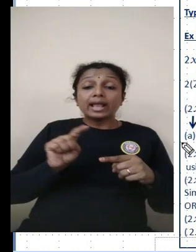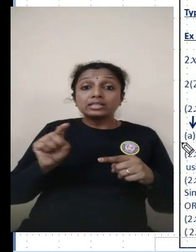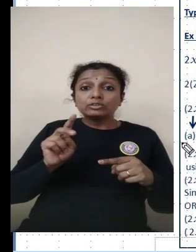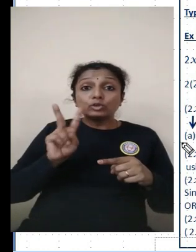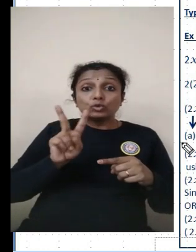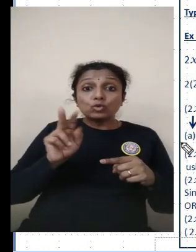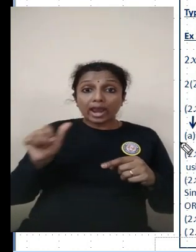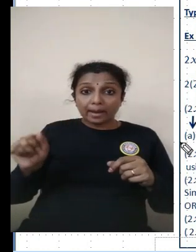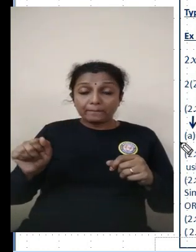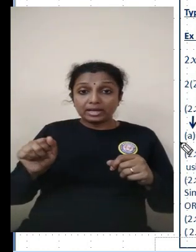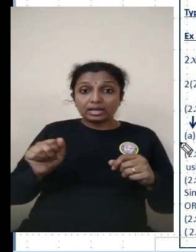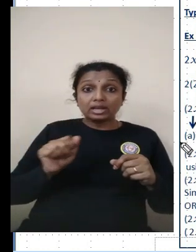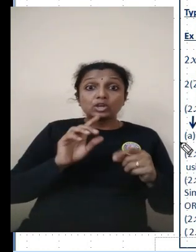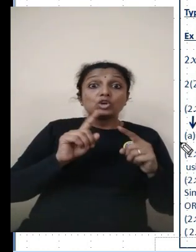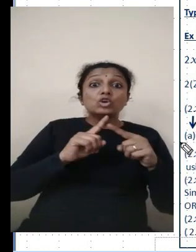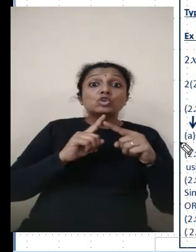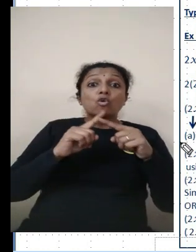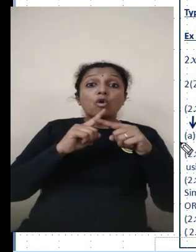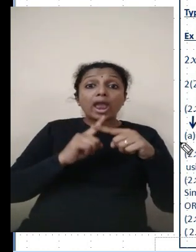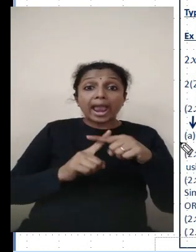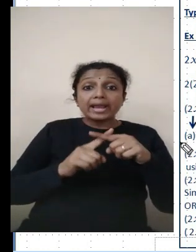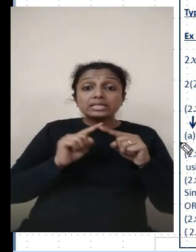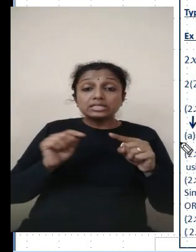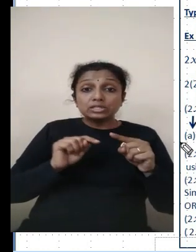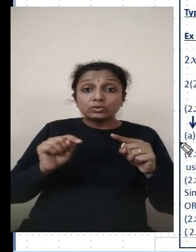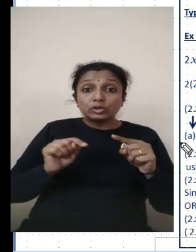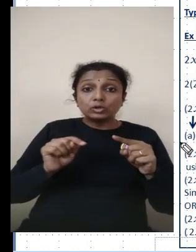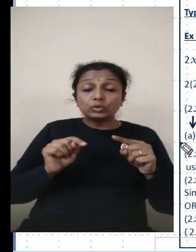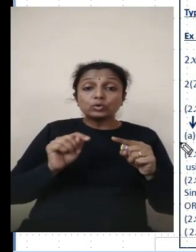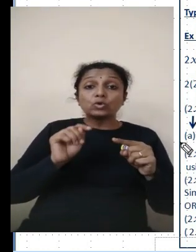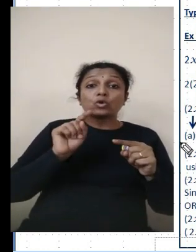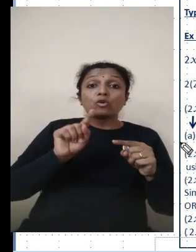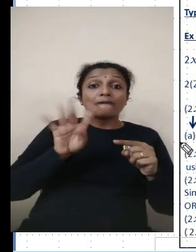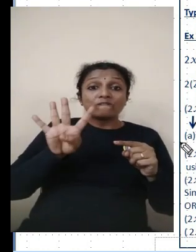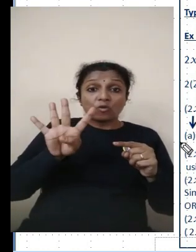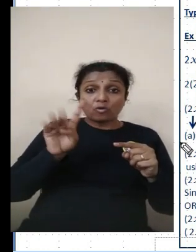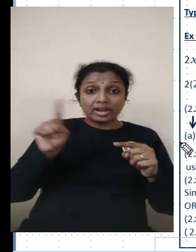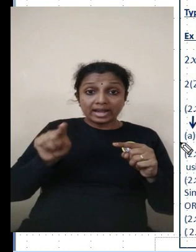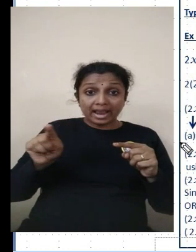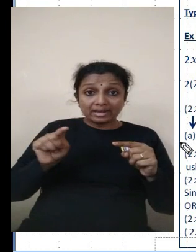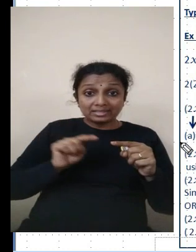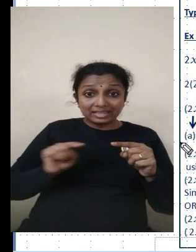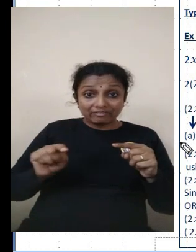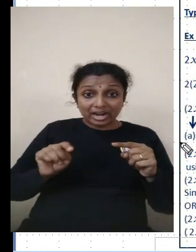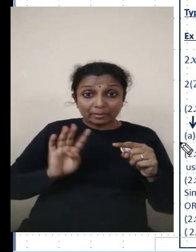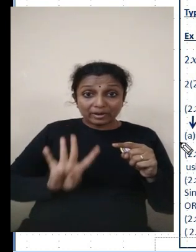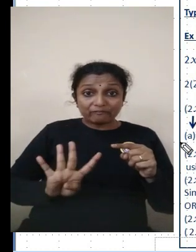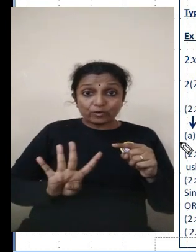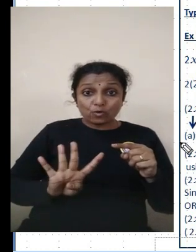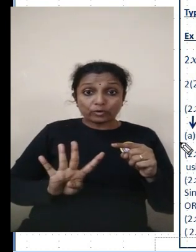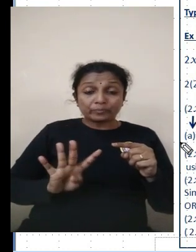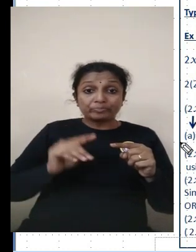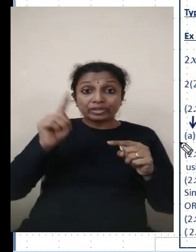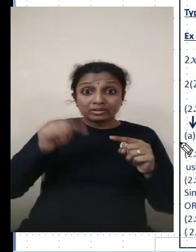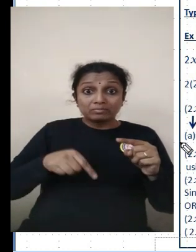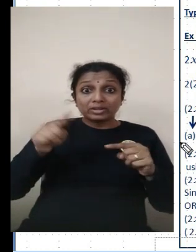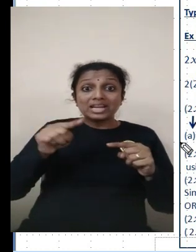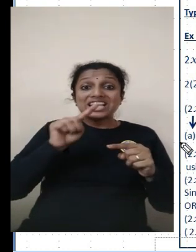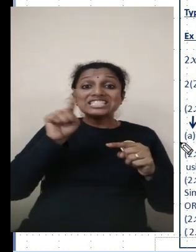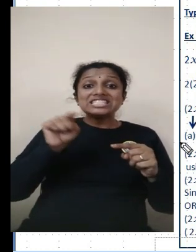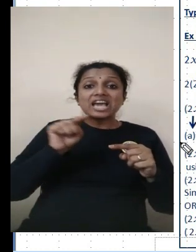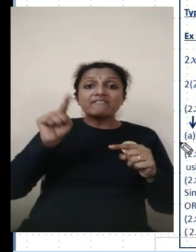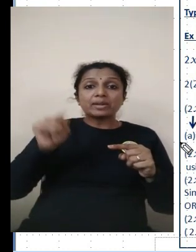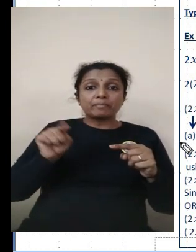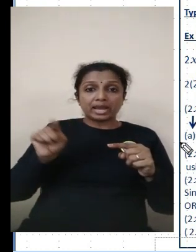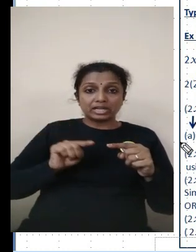2a, that is 2 times a, that is 4x. So minus 14x divided by 4x, when you do, you will